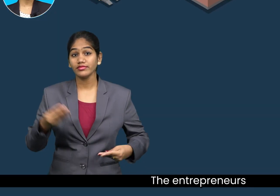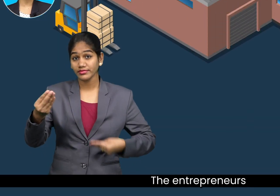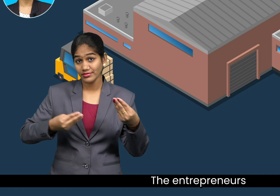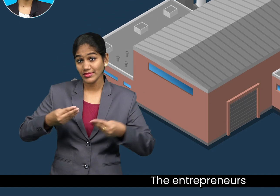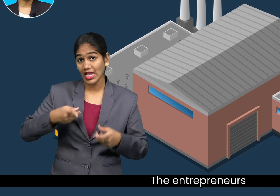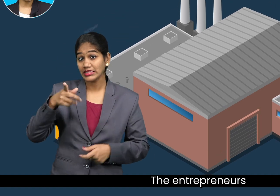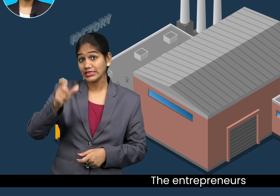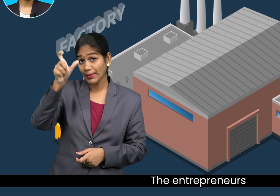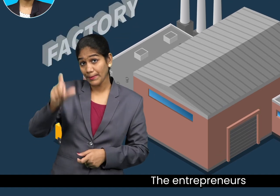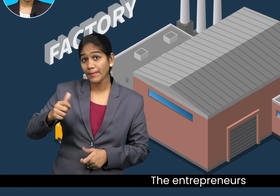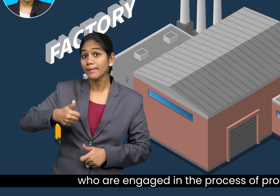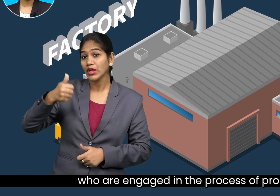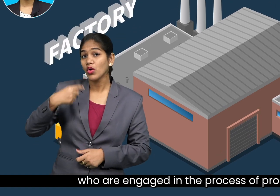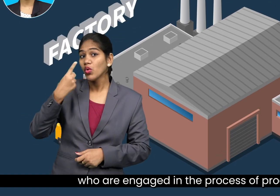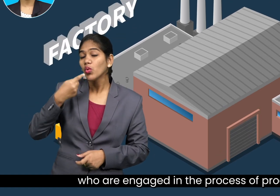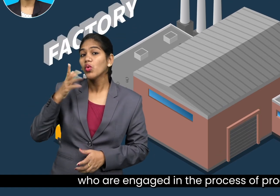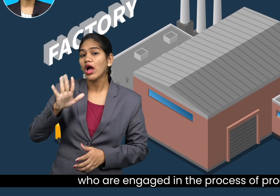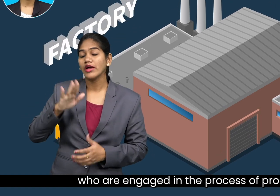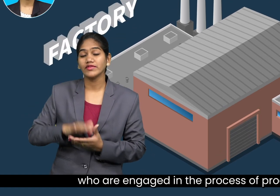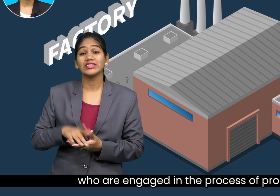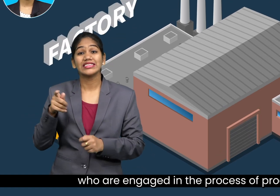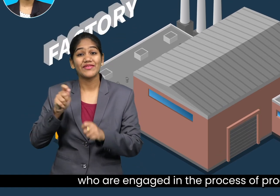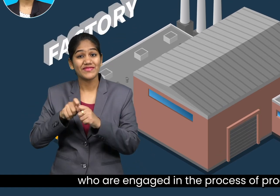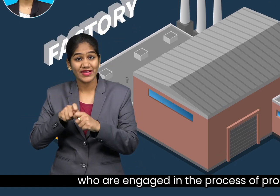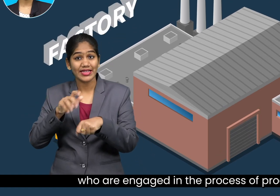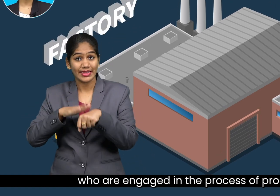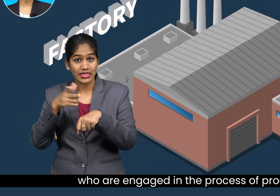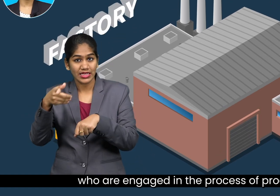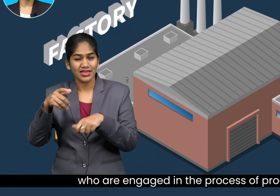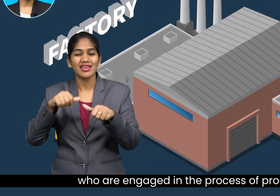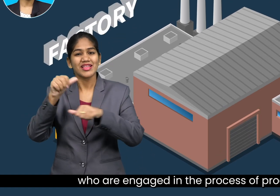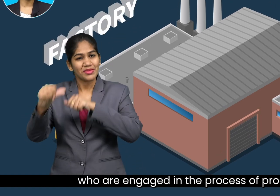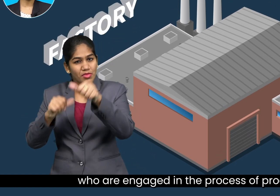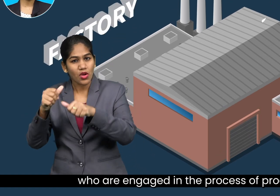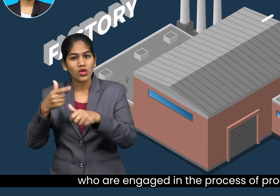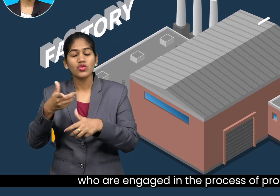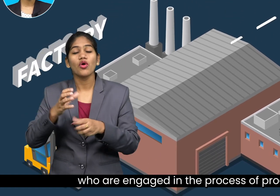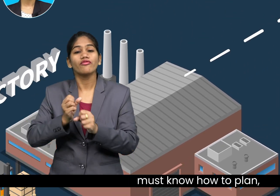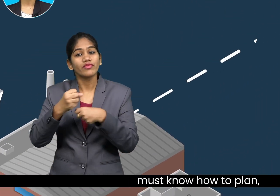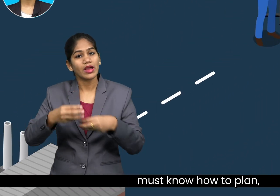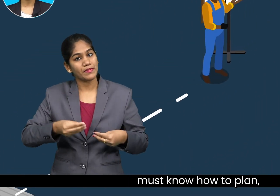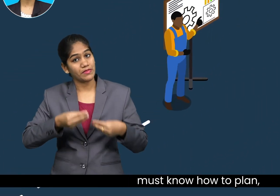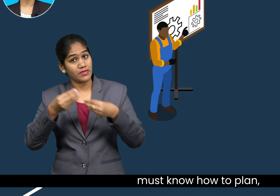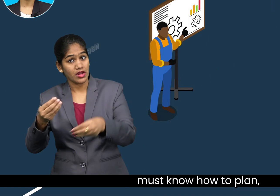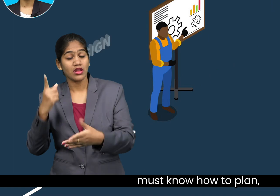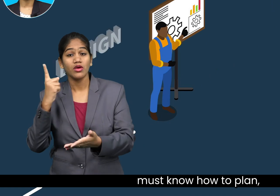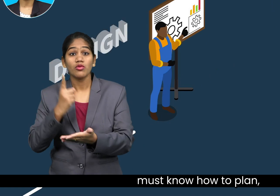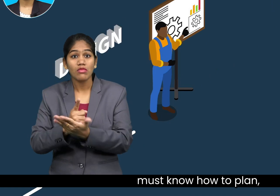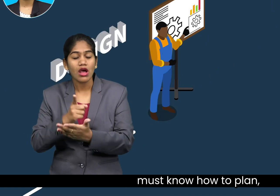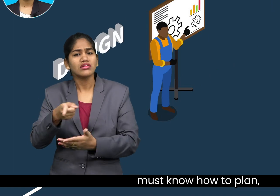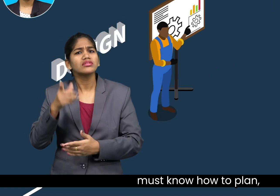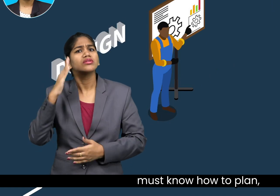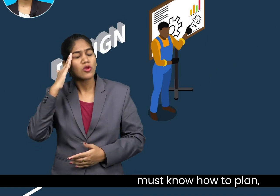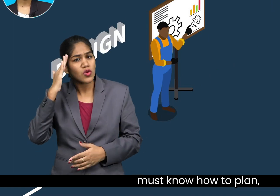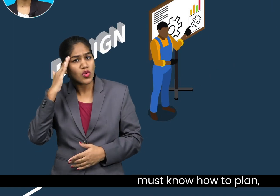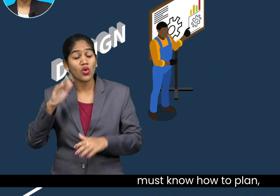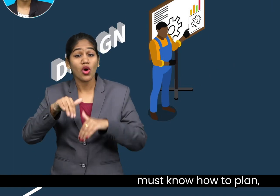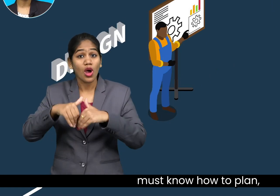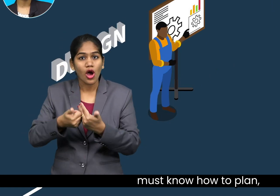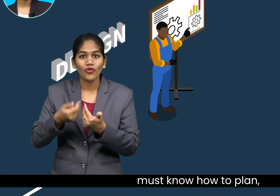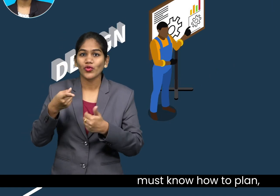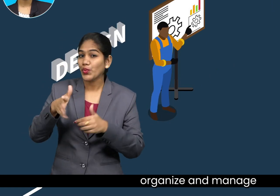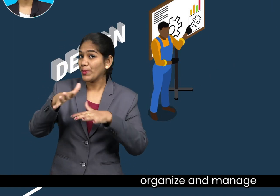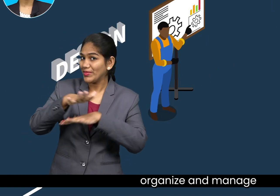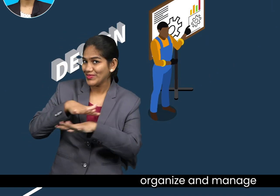The entrepreneurs who are engaged in the process of production must know how to